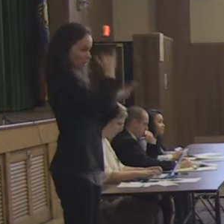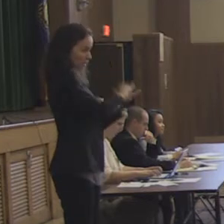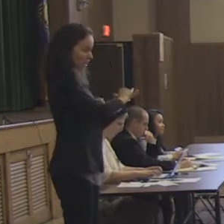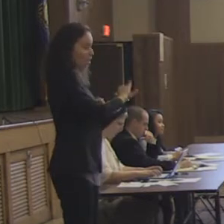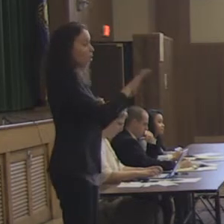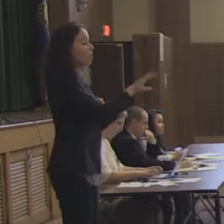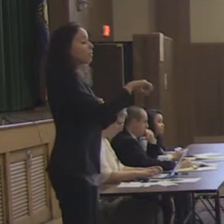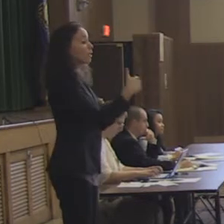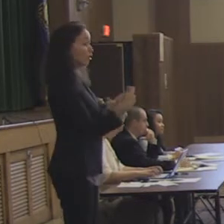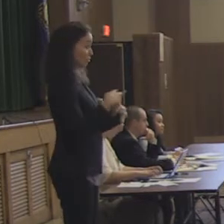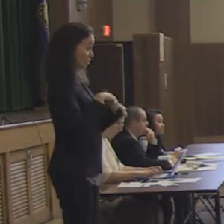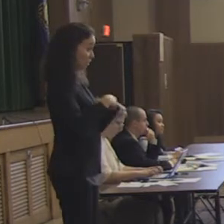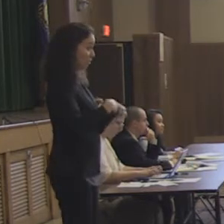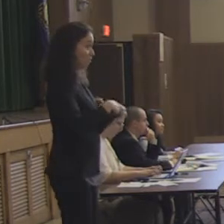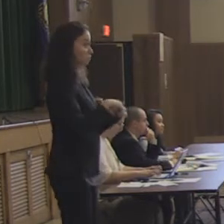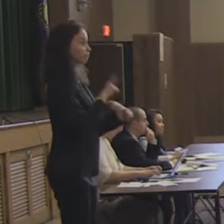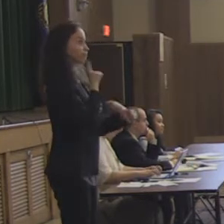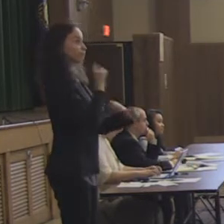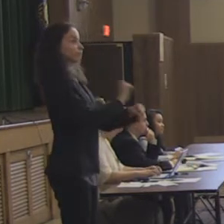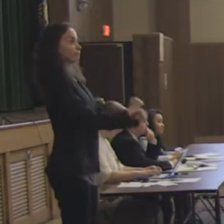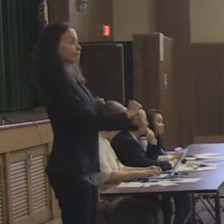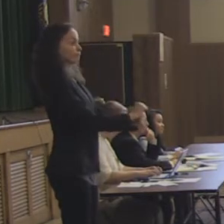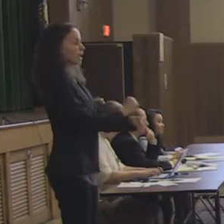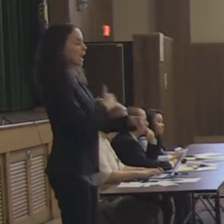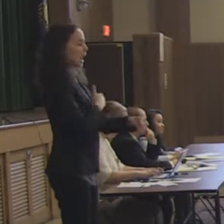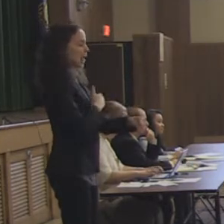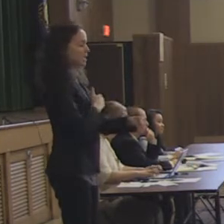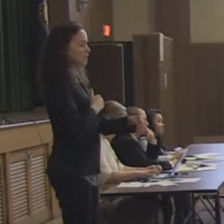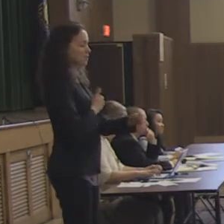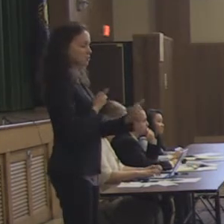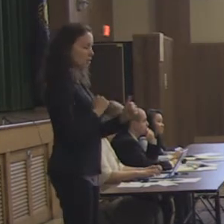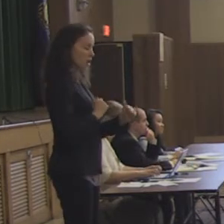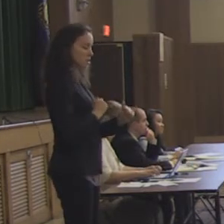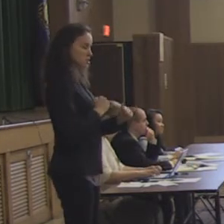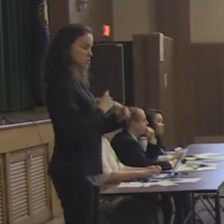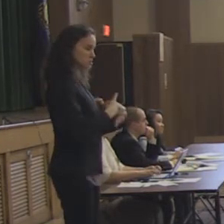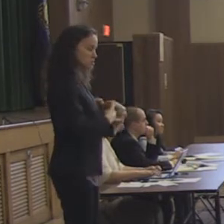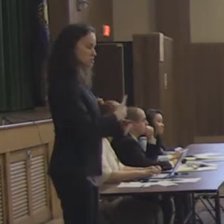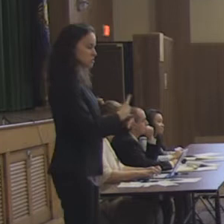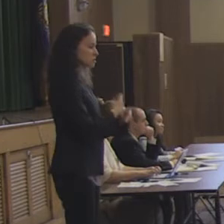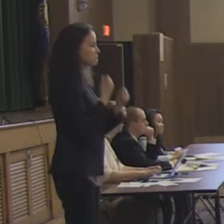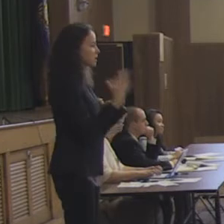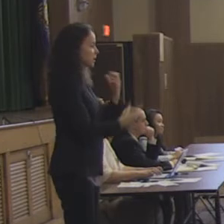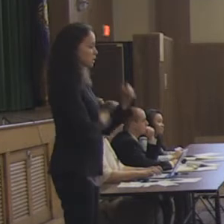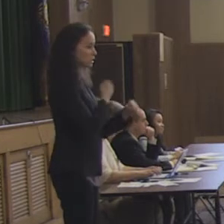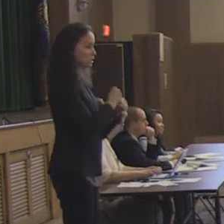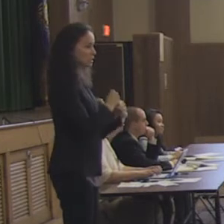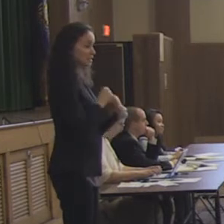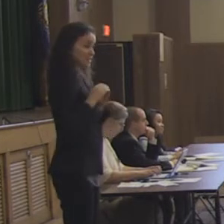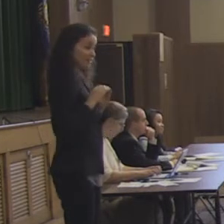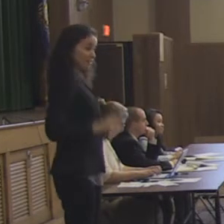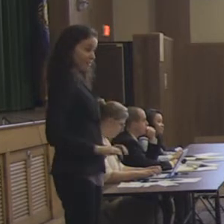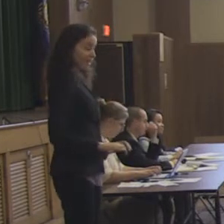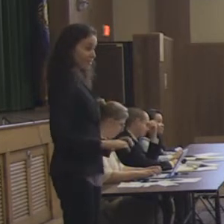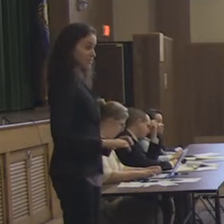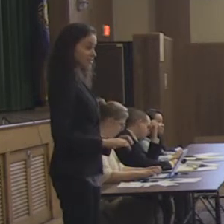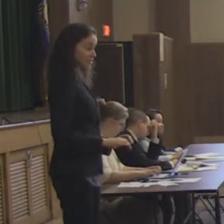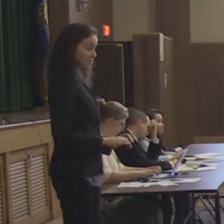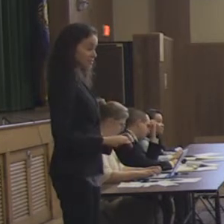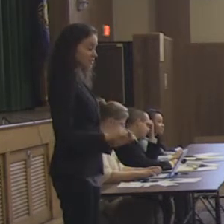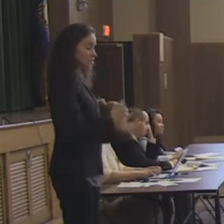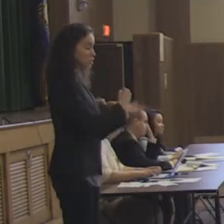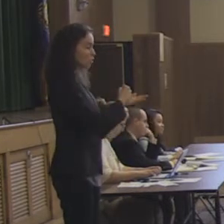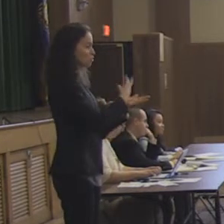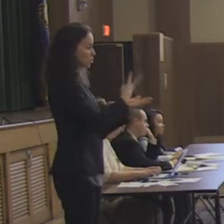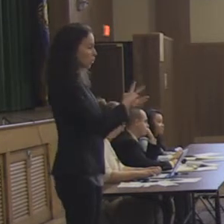other problem definitely is, and I've worked on for many, many years, these clients that the social